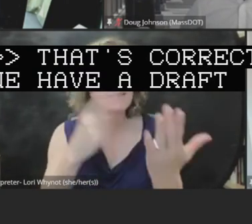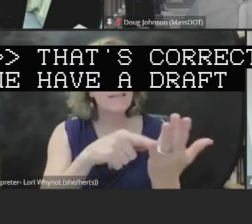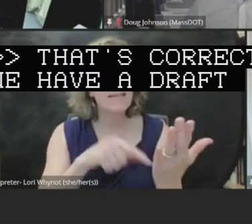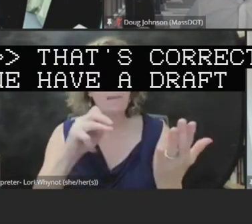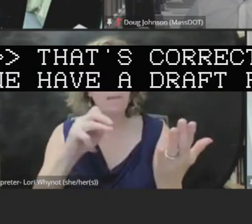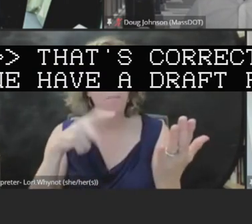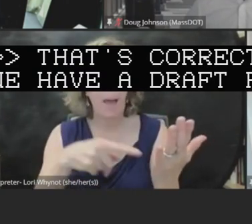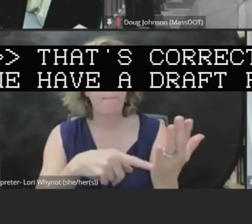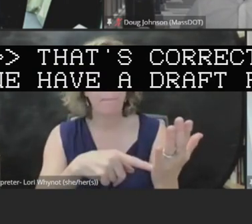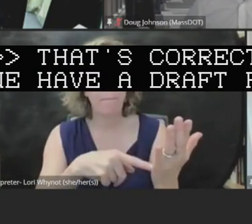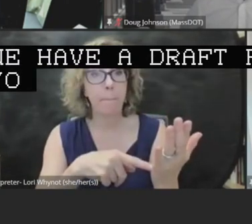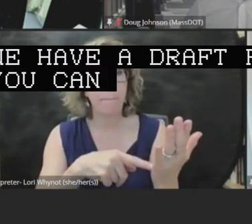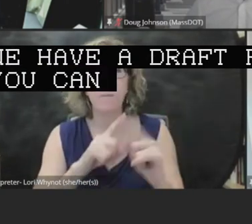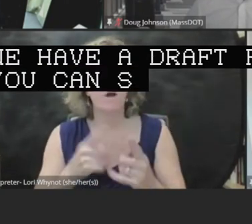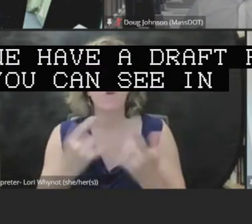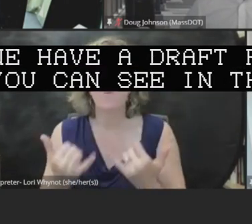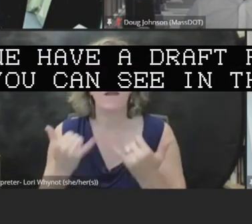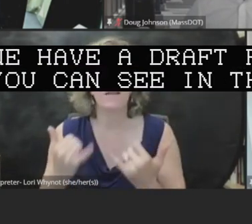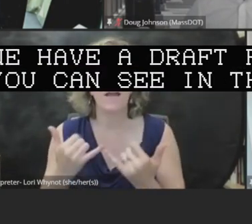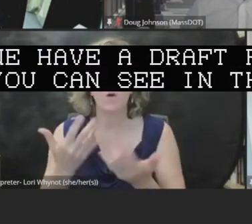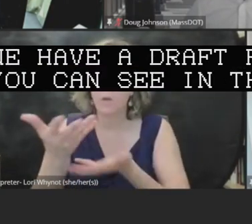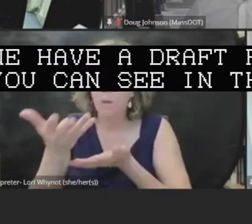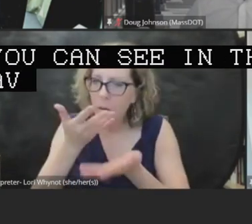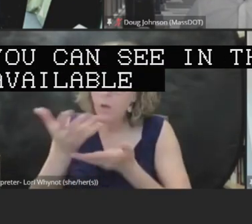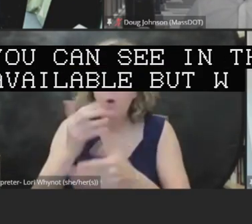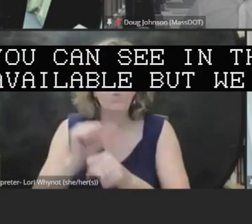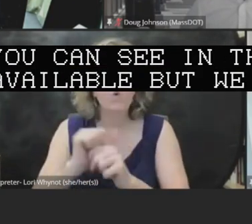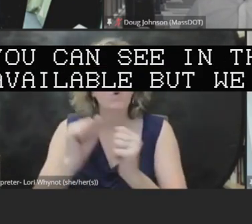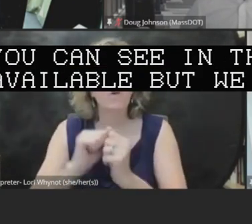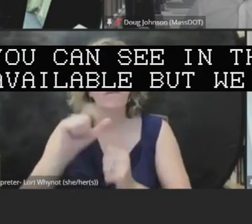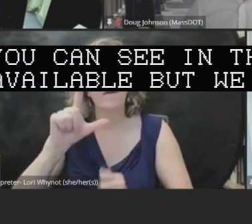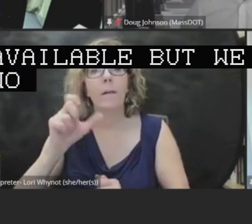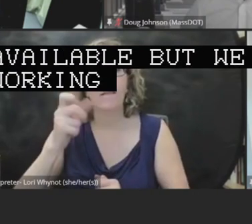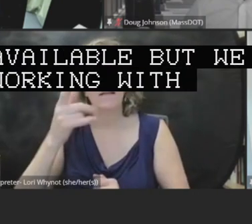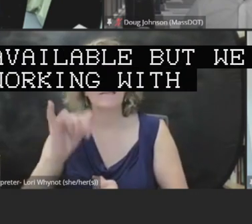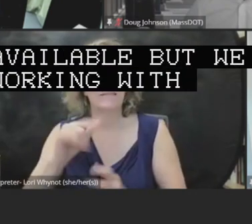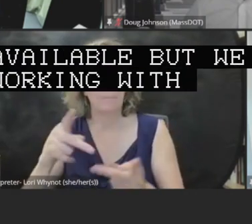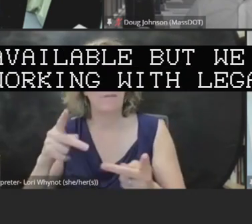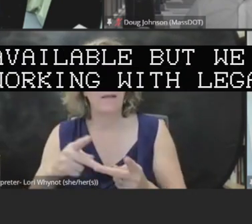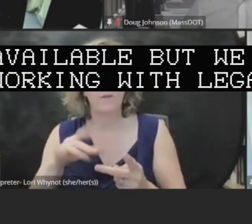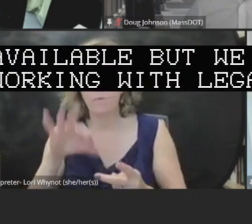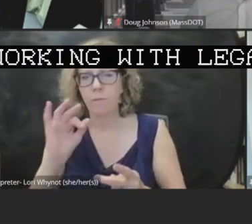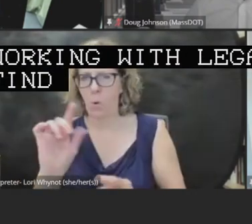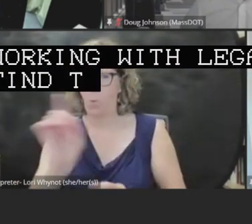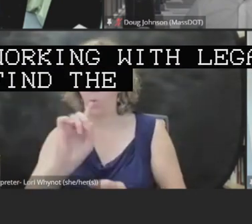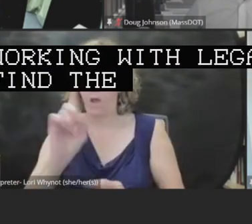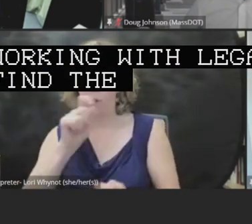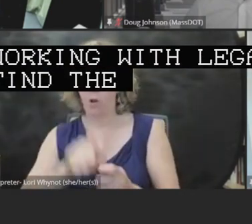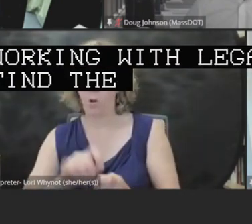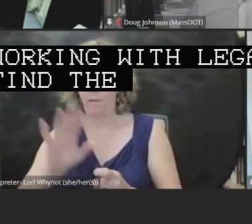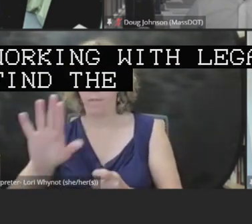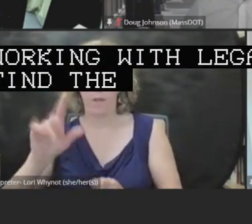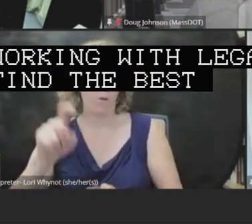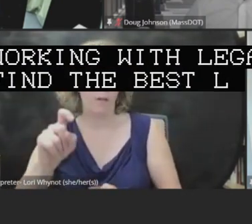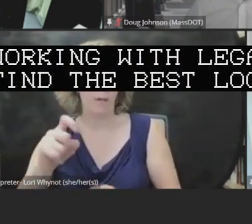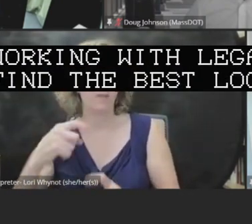available, but we are currently working with Legacy Place to find the best location for their needs as well as